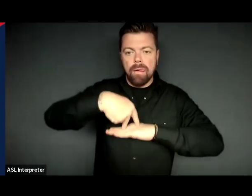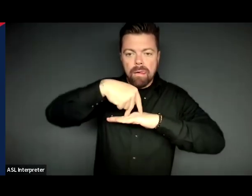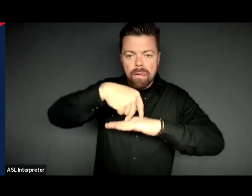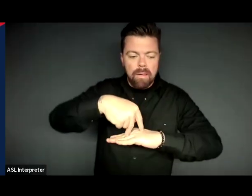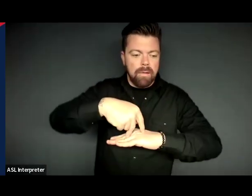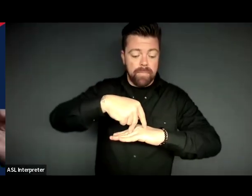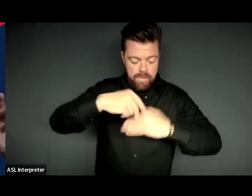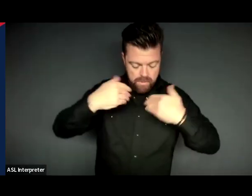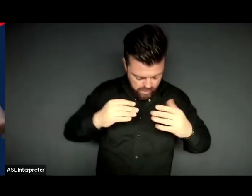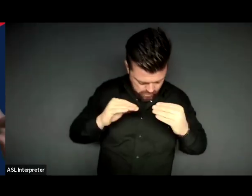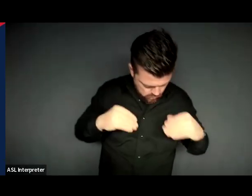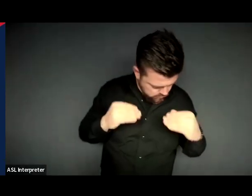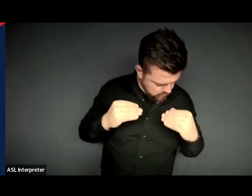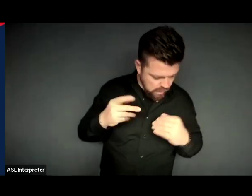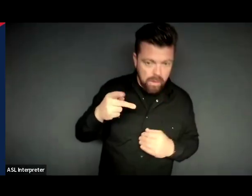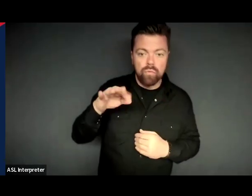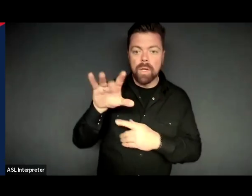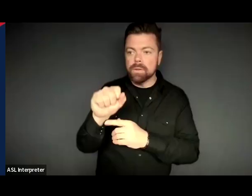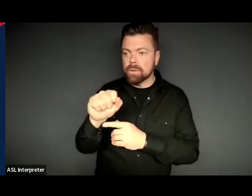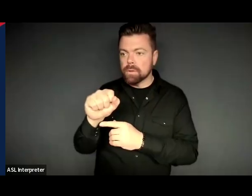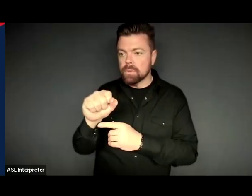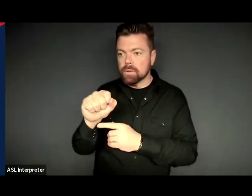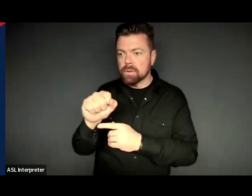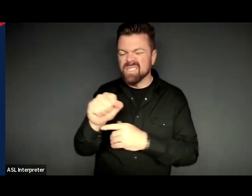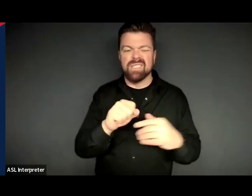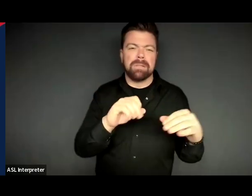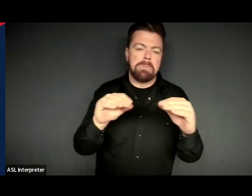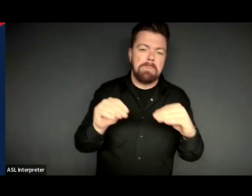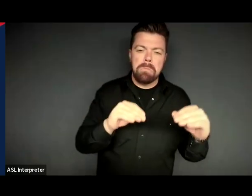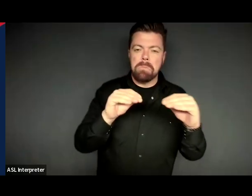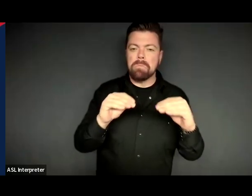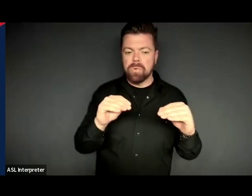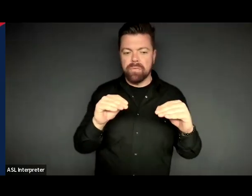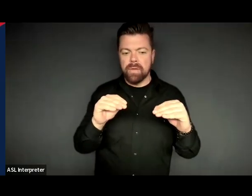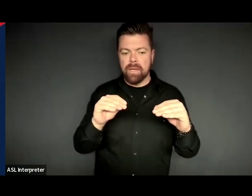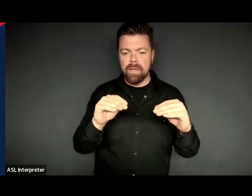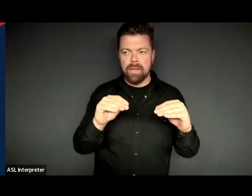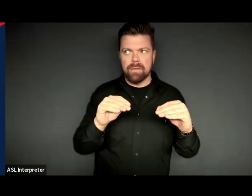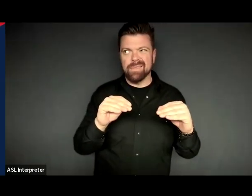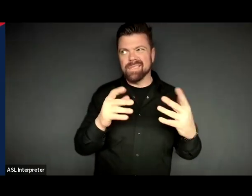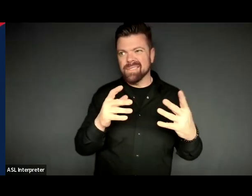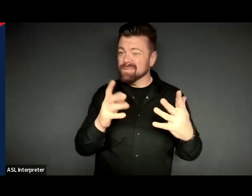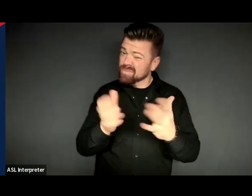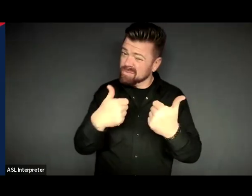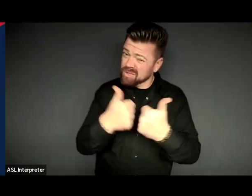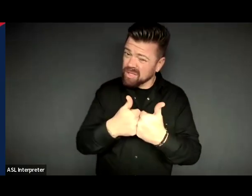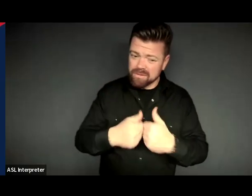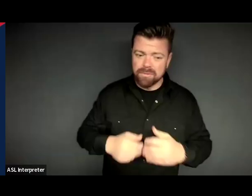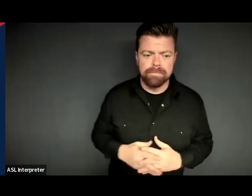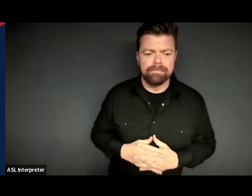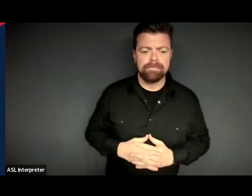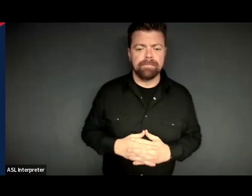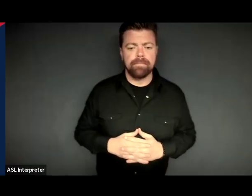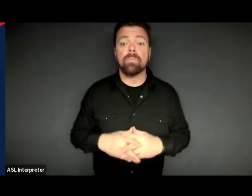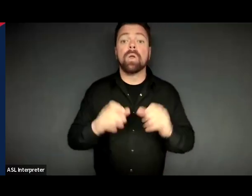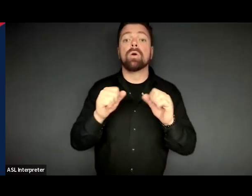your body with paralysis because of coordination and proprioception is very difficult. And so people